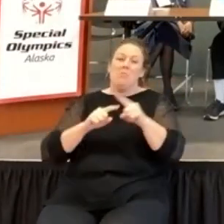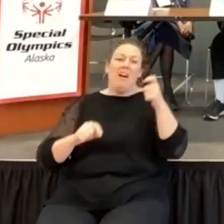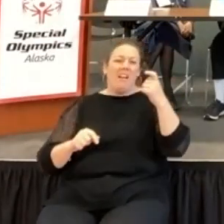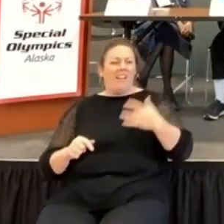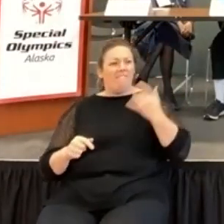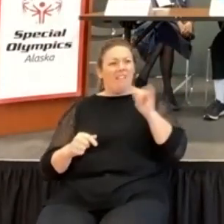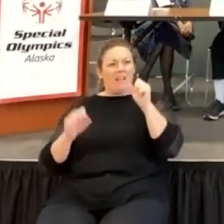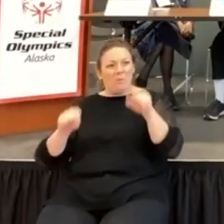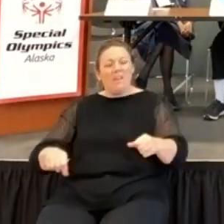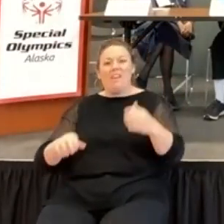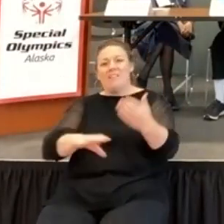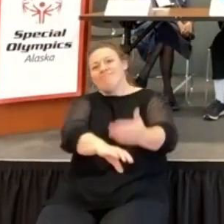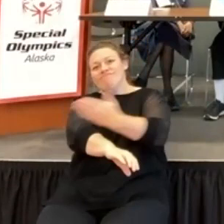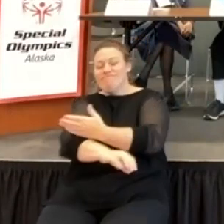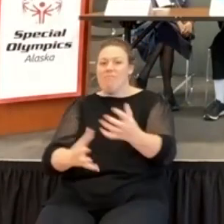very much.